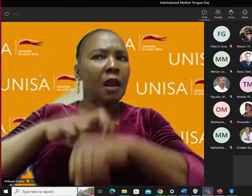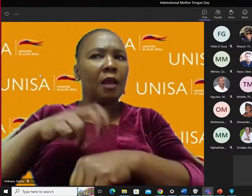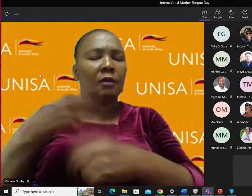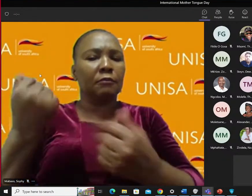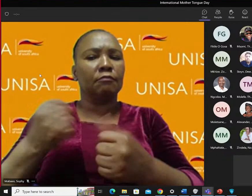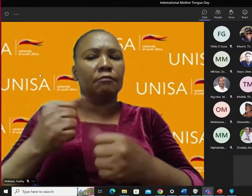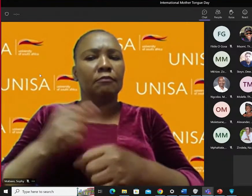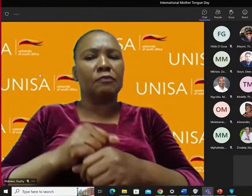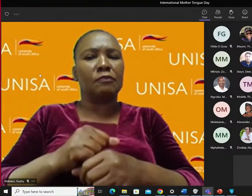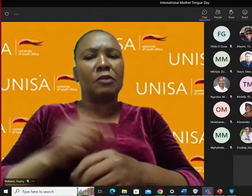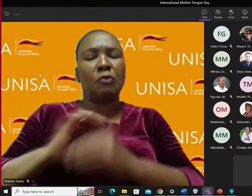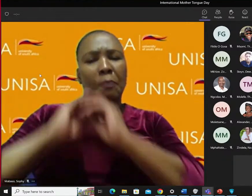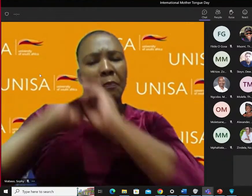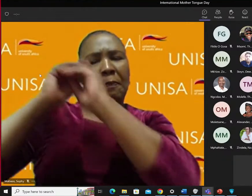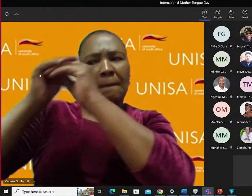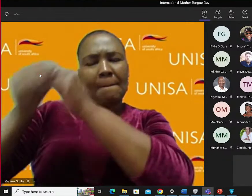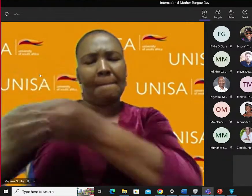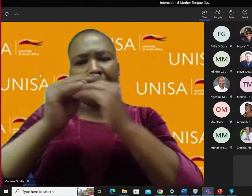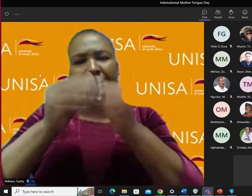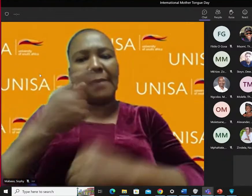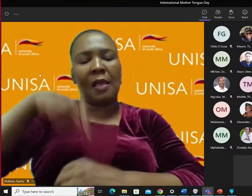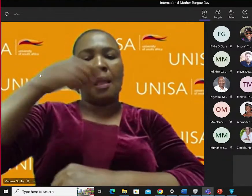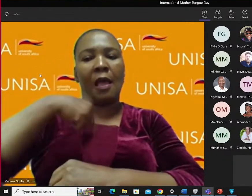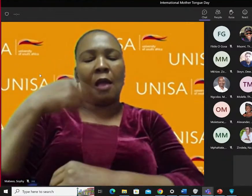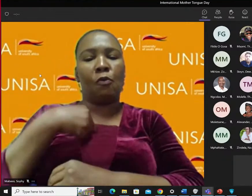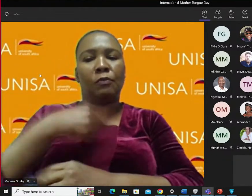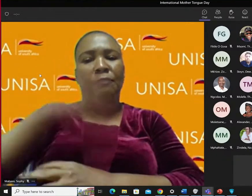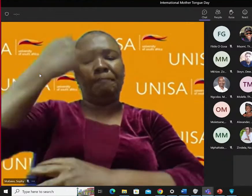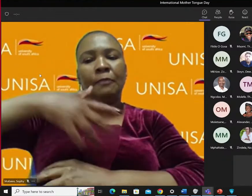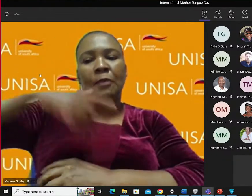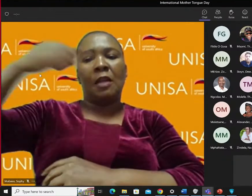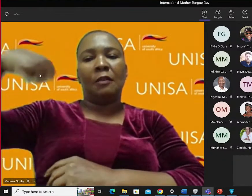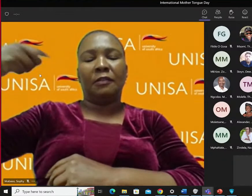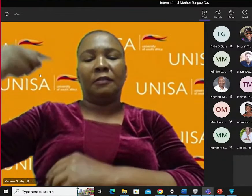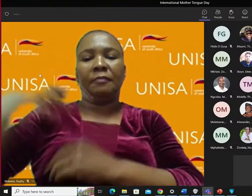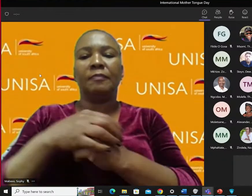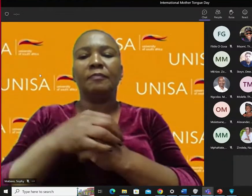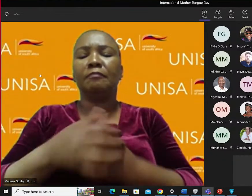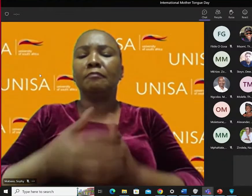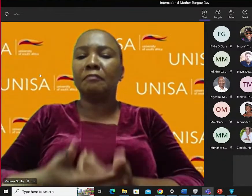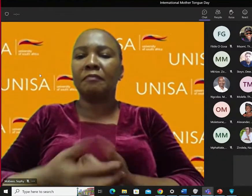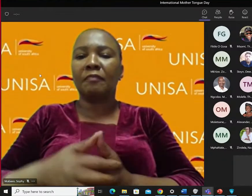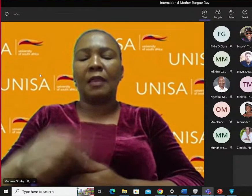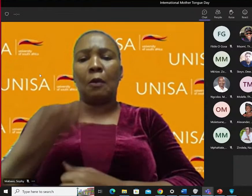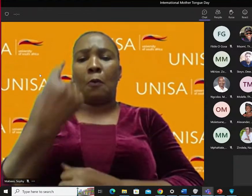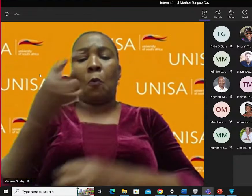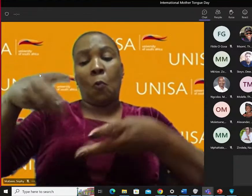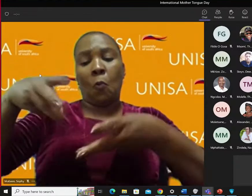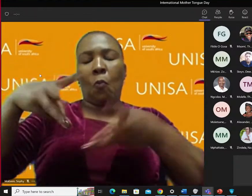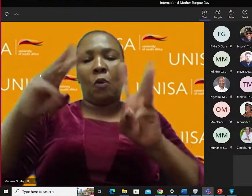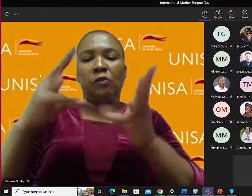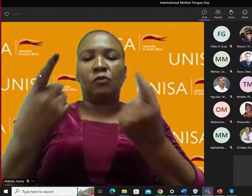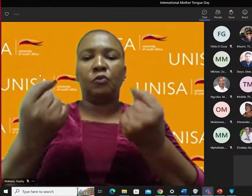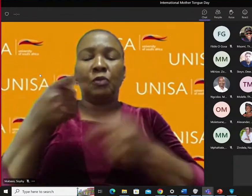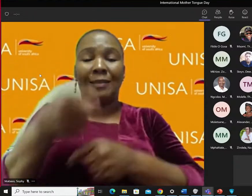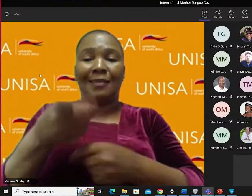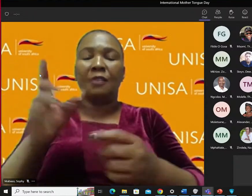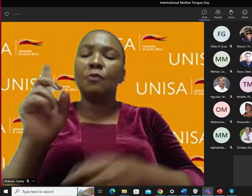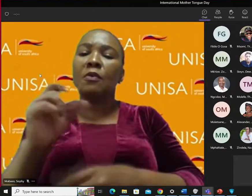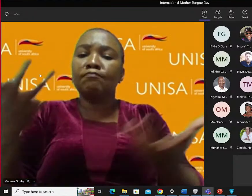and protect our indigenous languages. And the only way to do that,